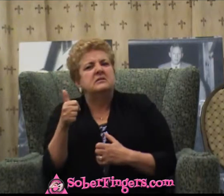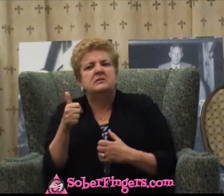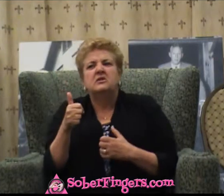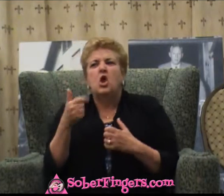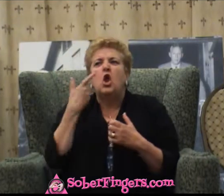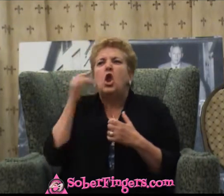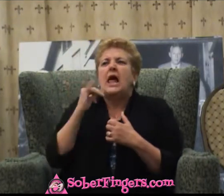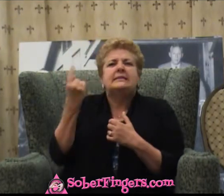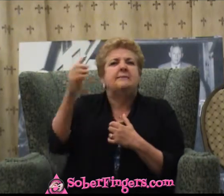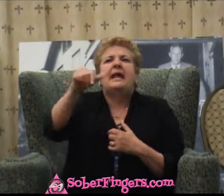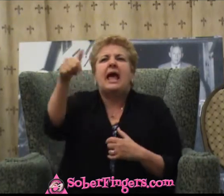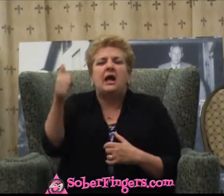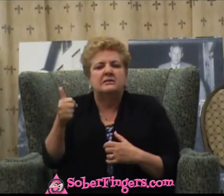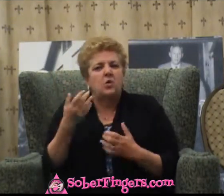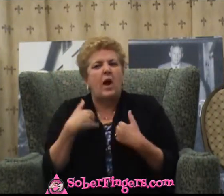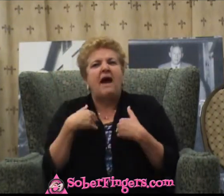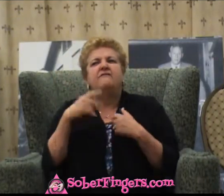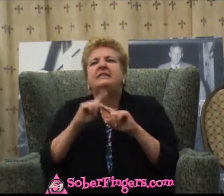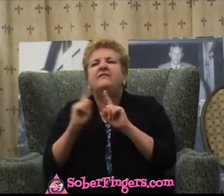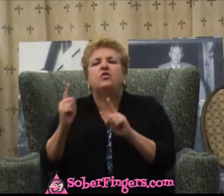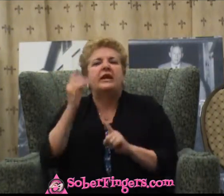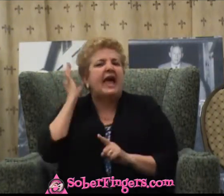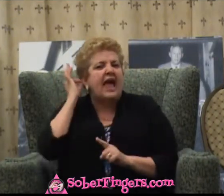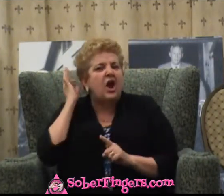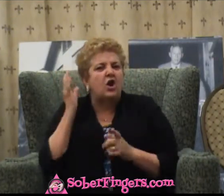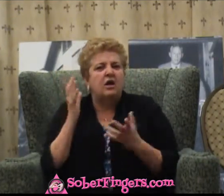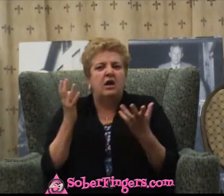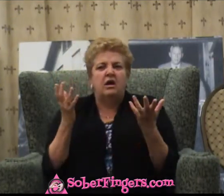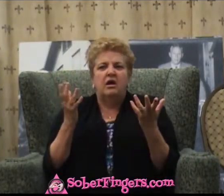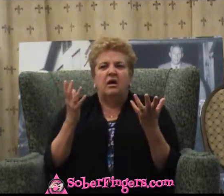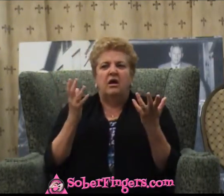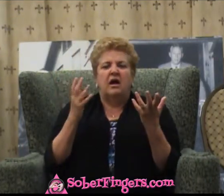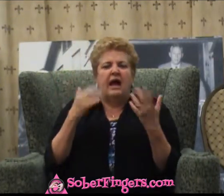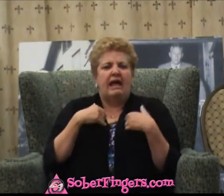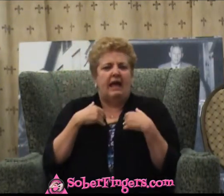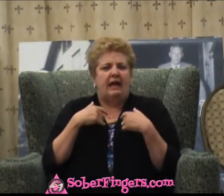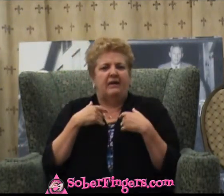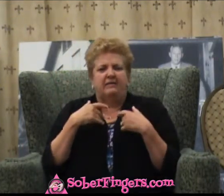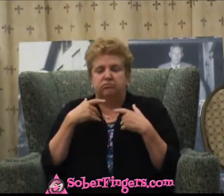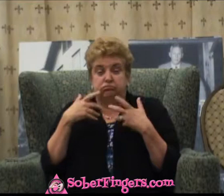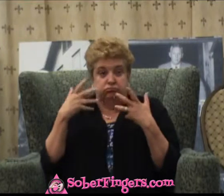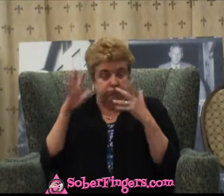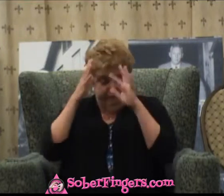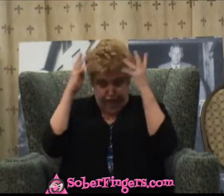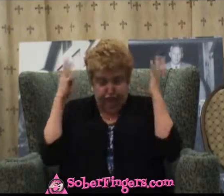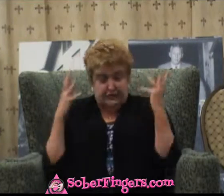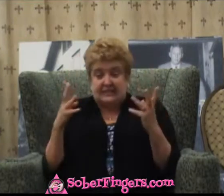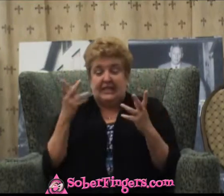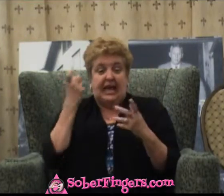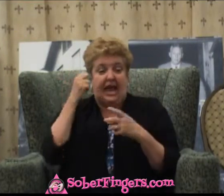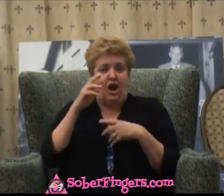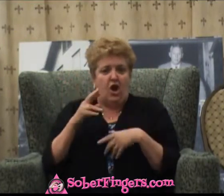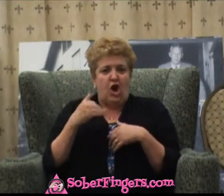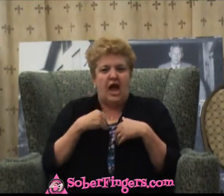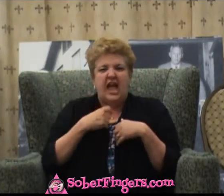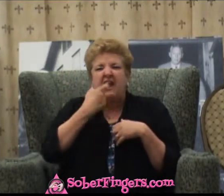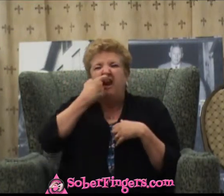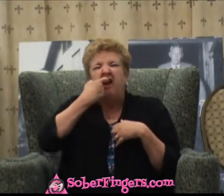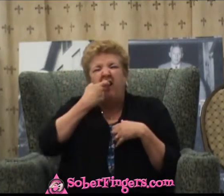was an overweight child. I had bright red hair. I had a big gap in my teeth that you could drive a Volkswagen through. I mean, I was never the